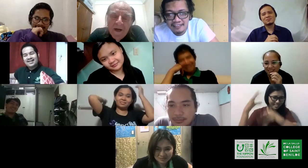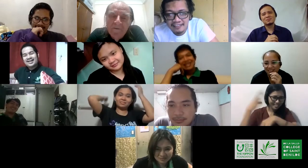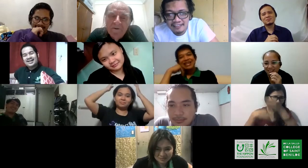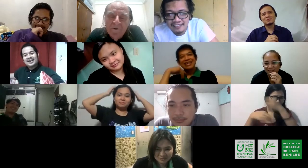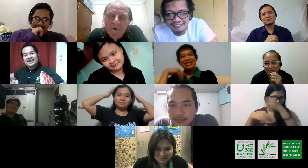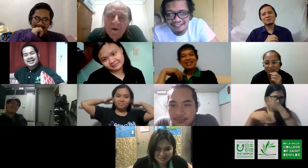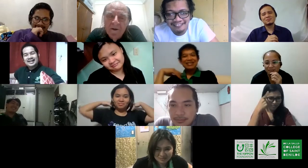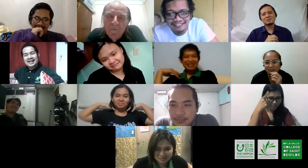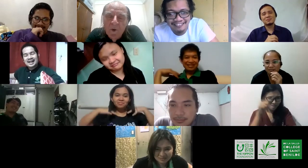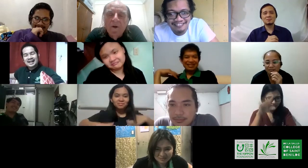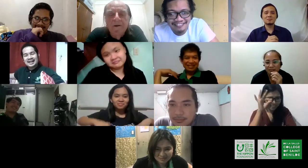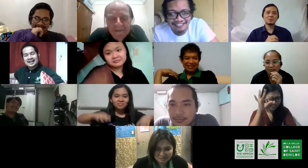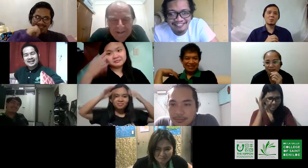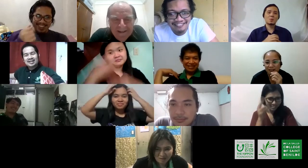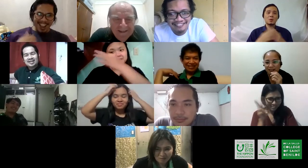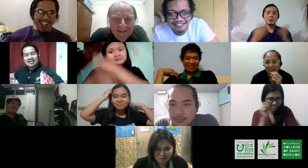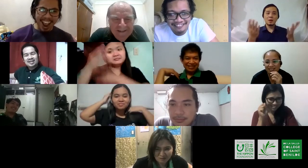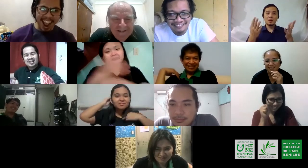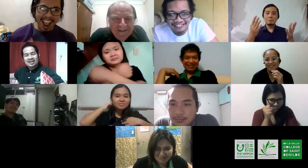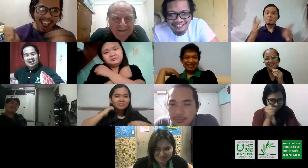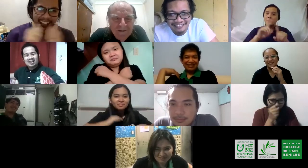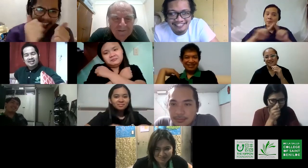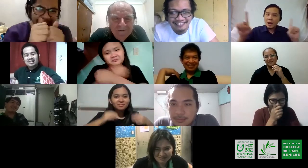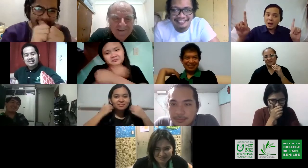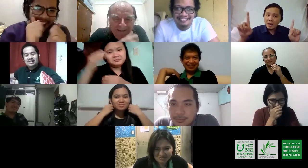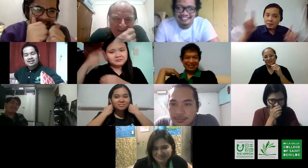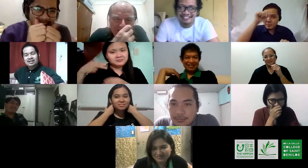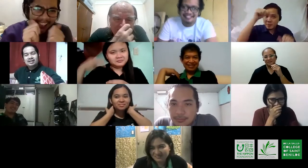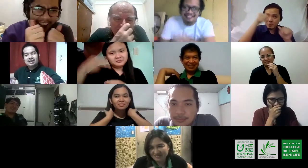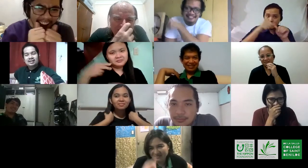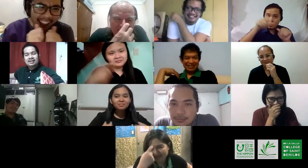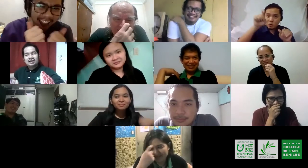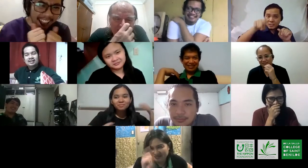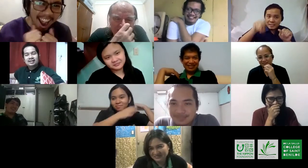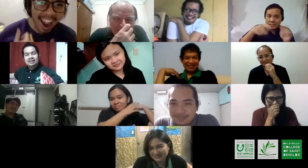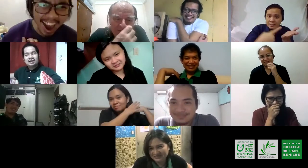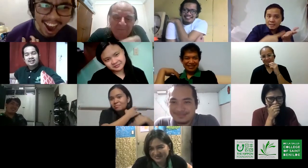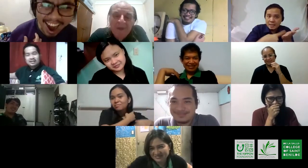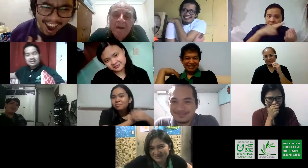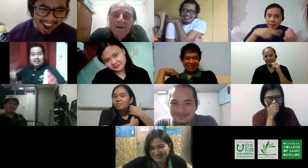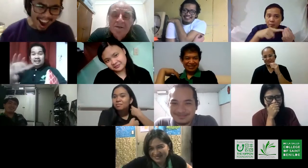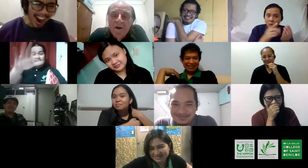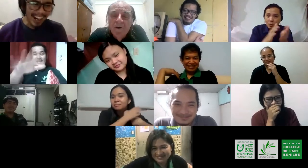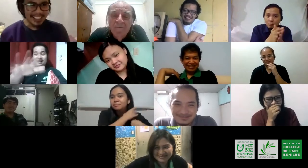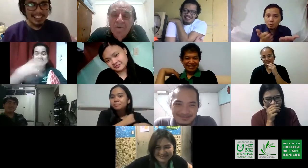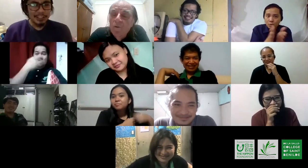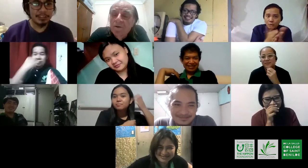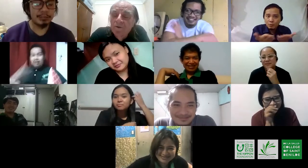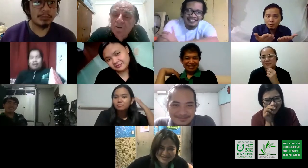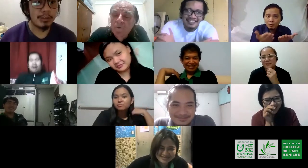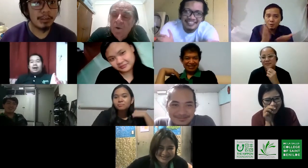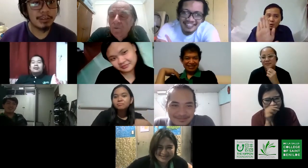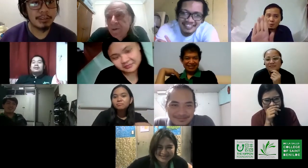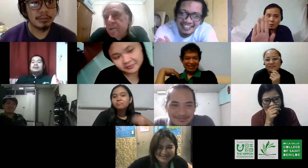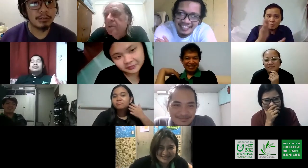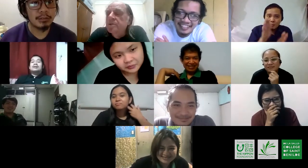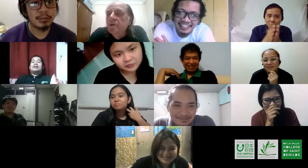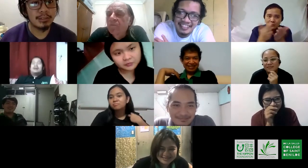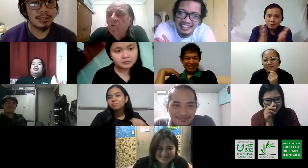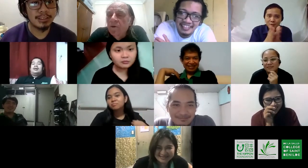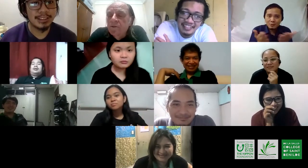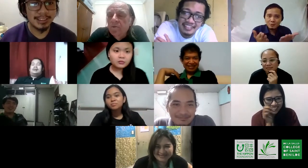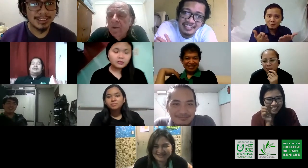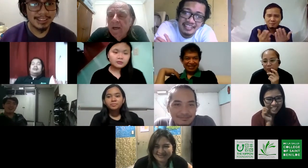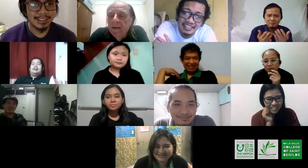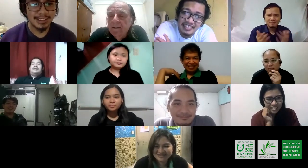Well, we have to start on the book. So, yeah. So if you want to do more research,